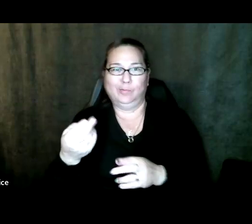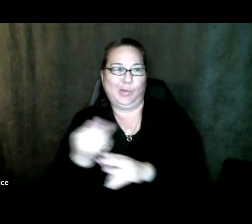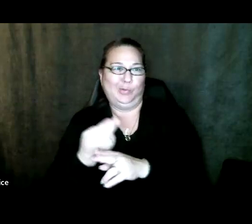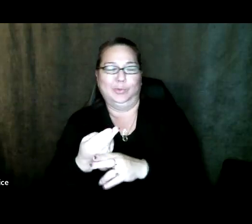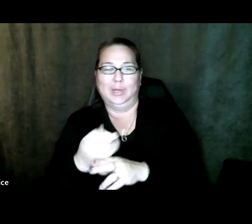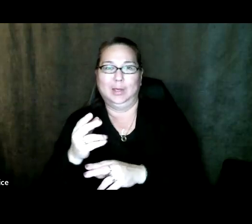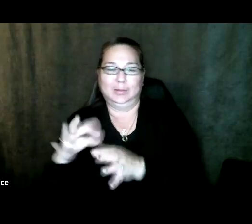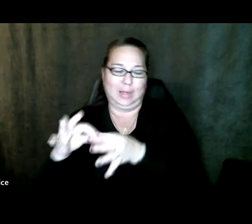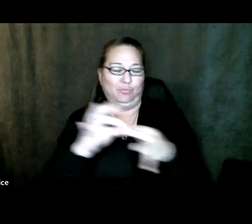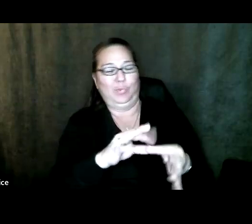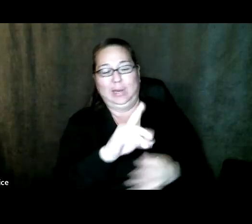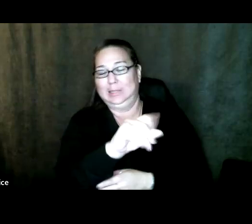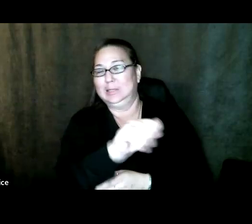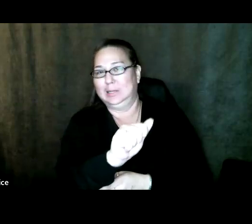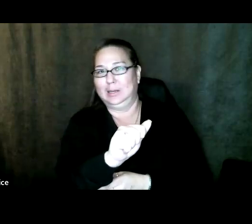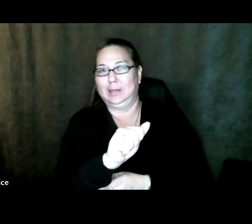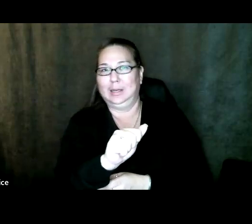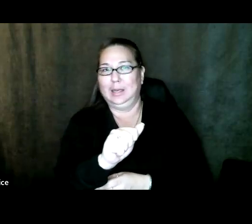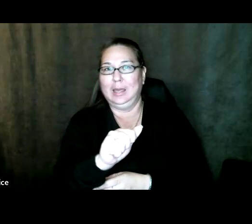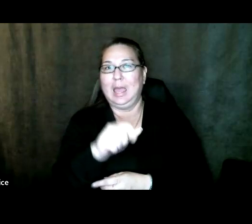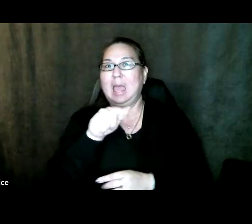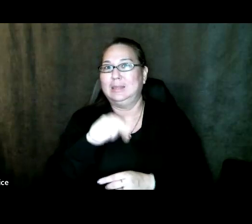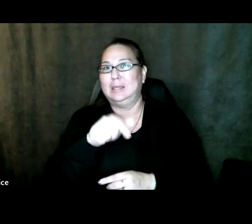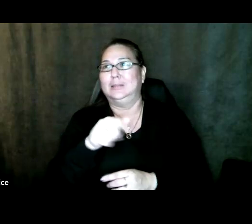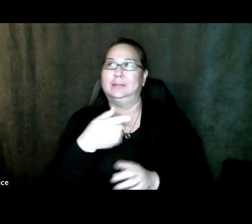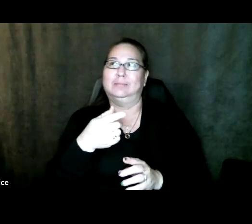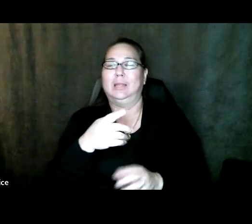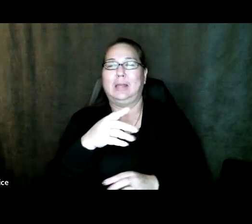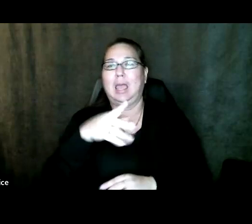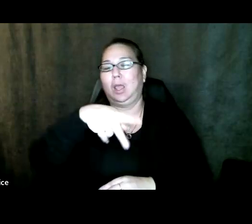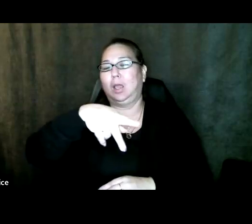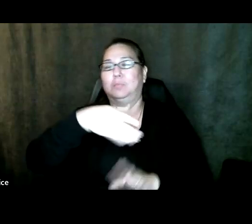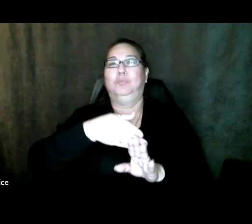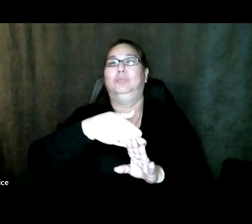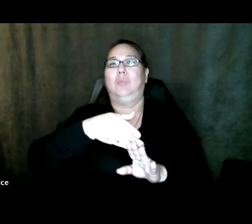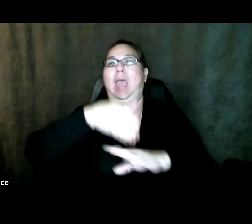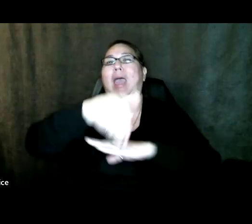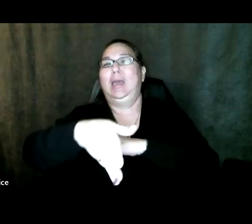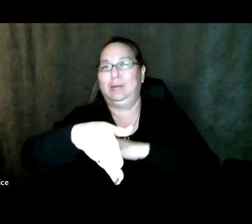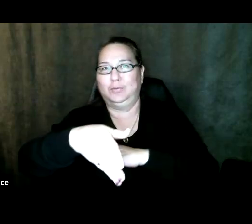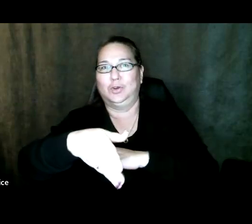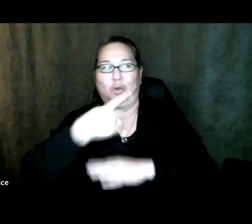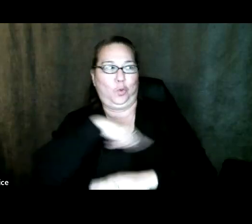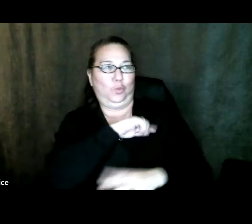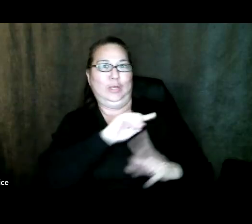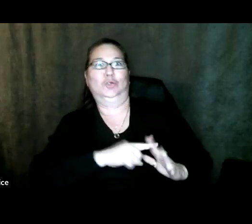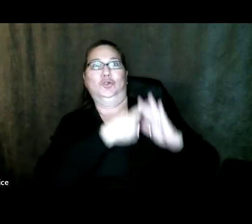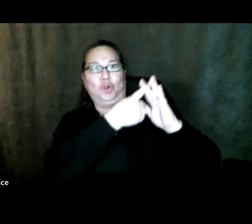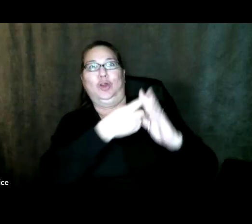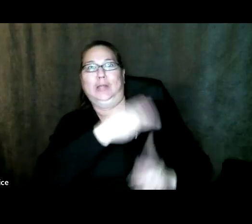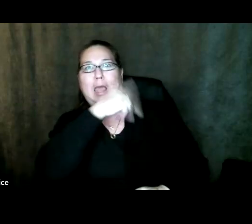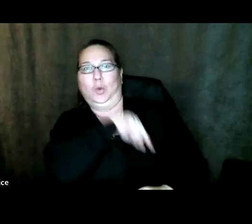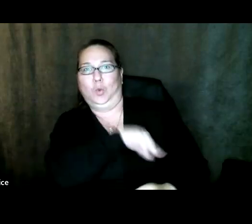like post 100% implementation of this versus prior to that. And I think that will also help us see